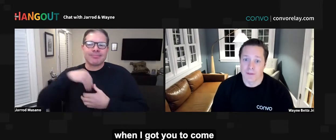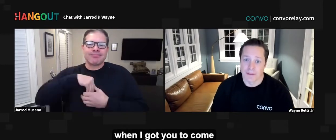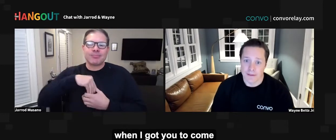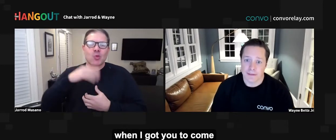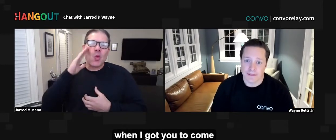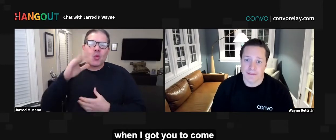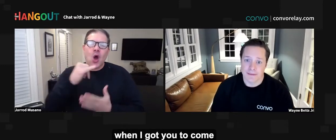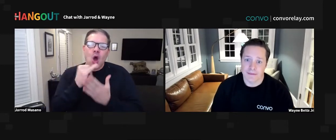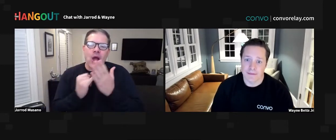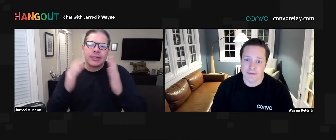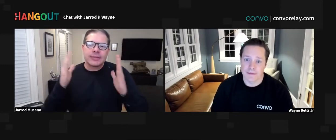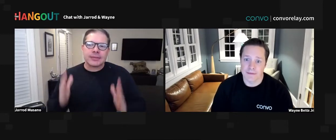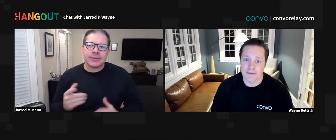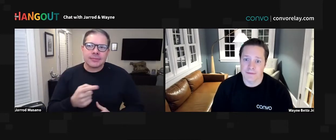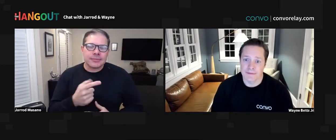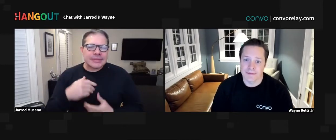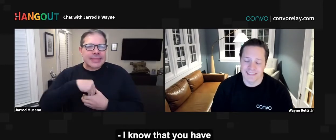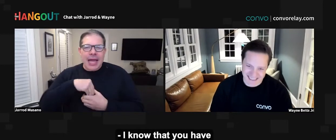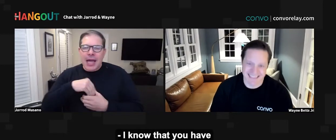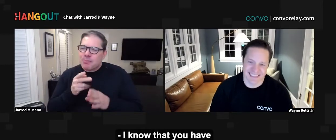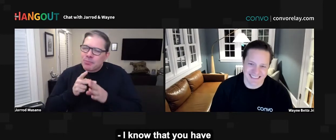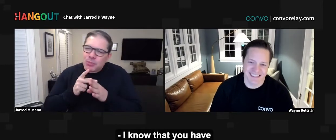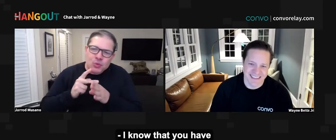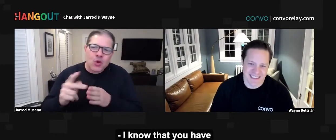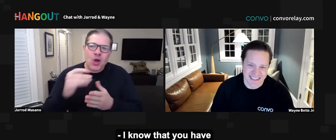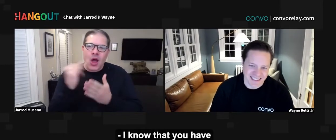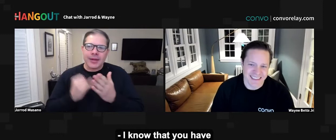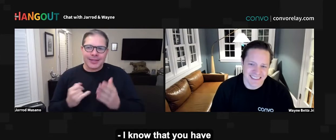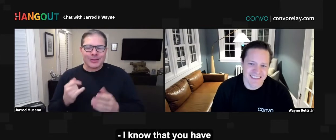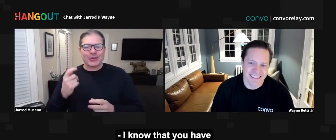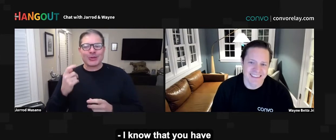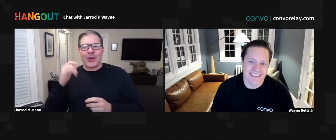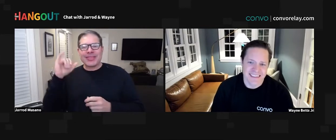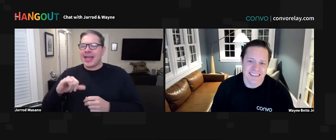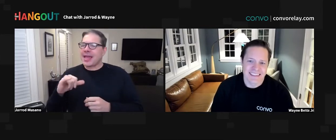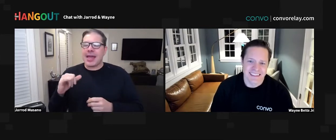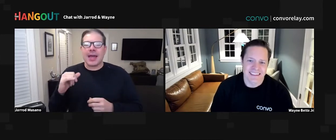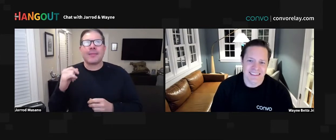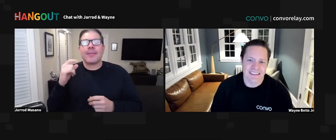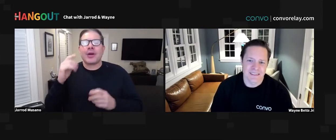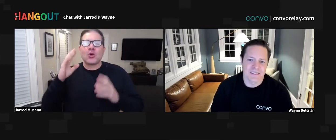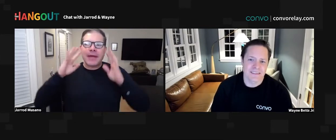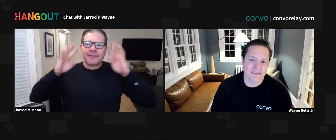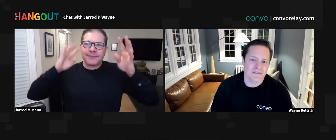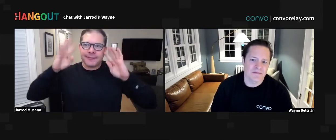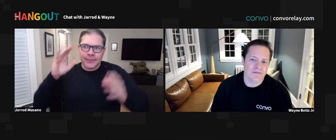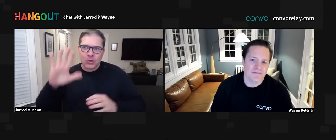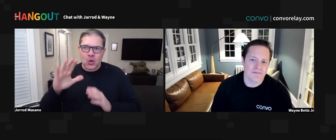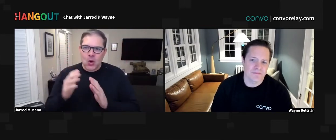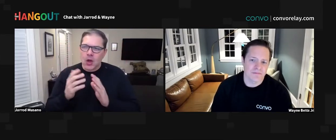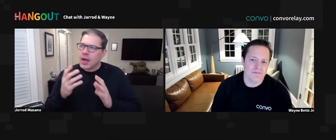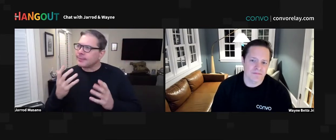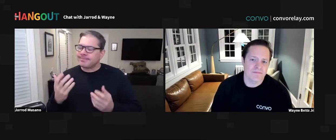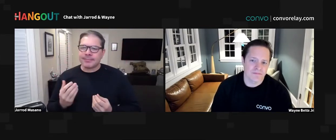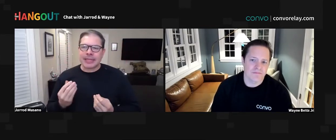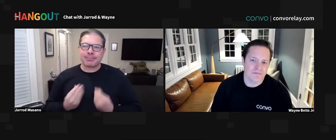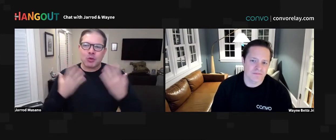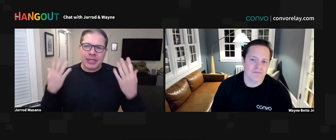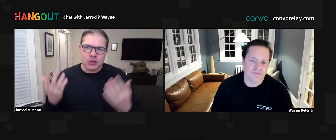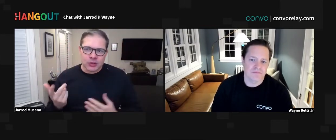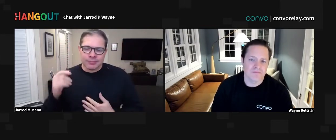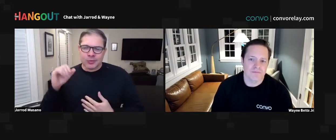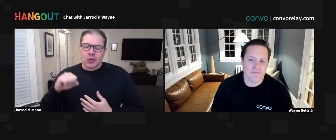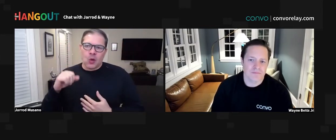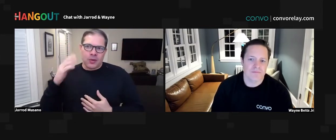board here with me. And I had moments. I know that you have the soul of the artist. You are genuinely an artist. You're